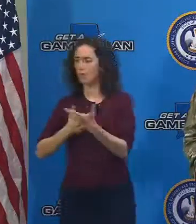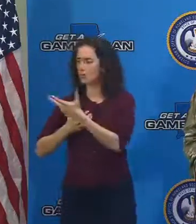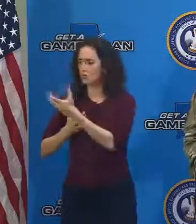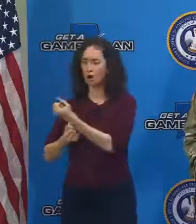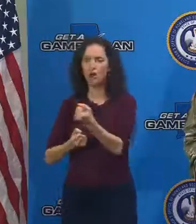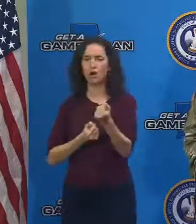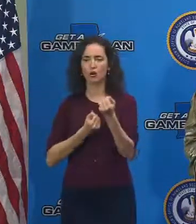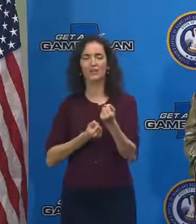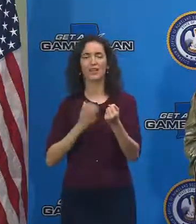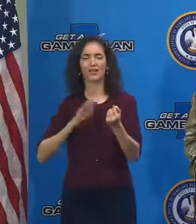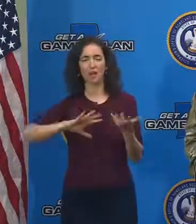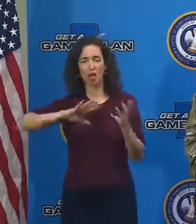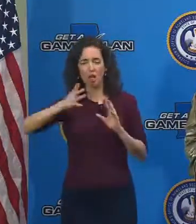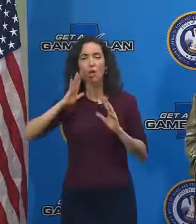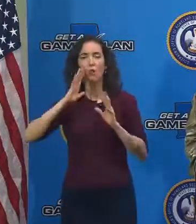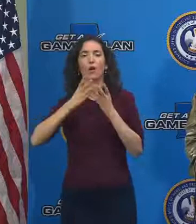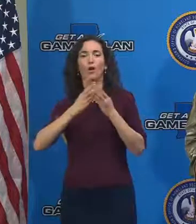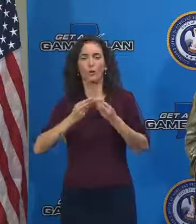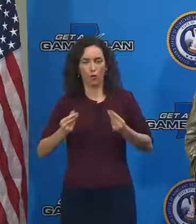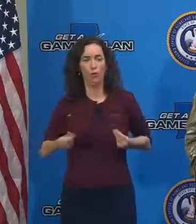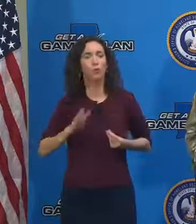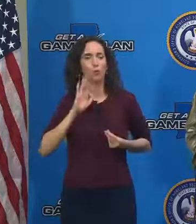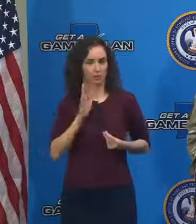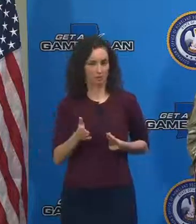of this in due time.